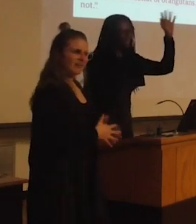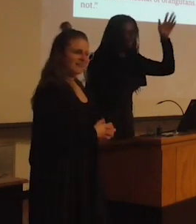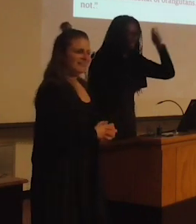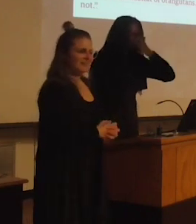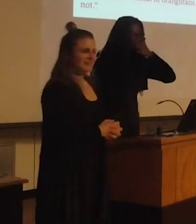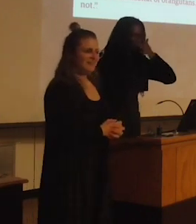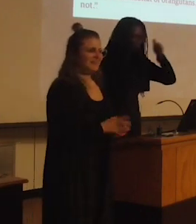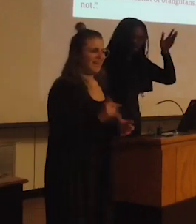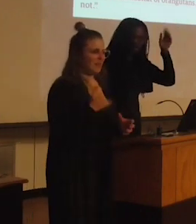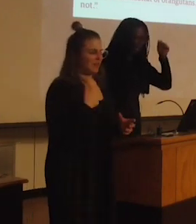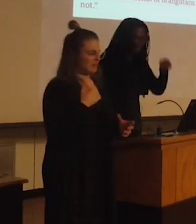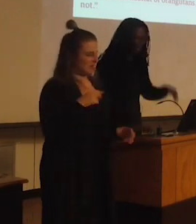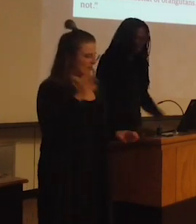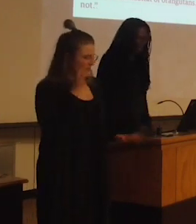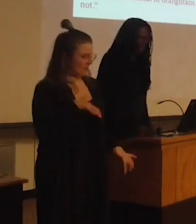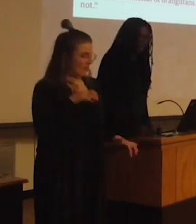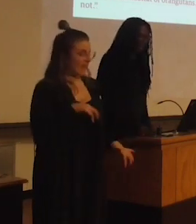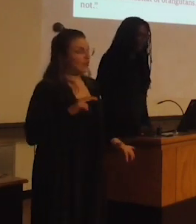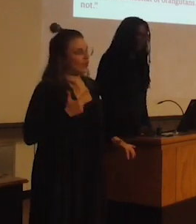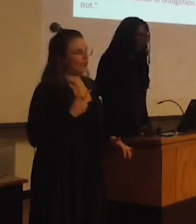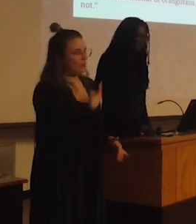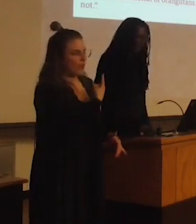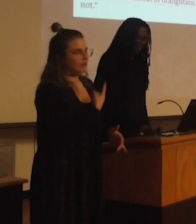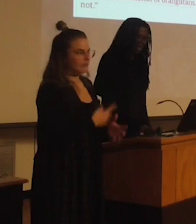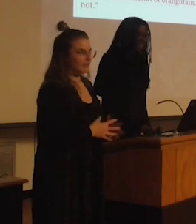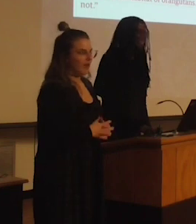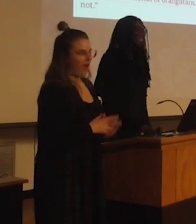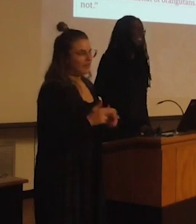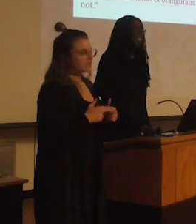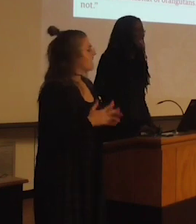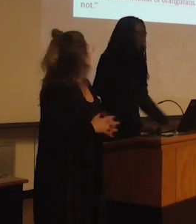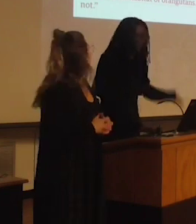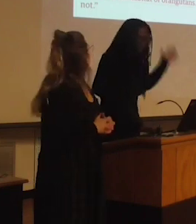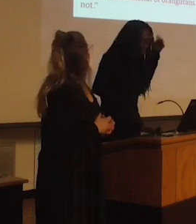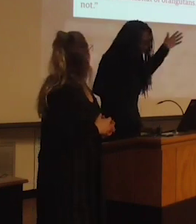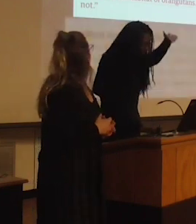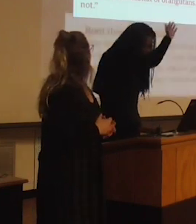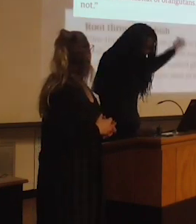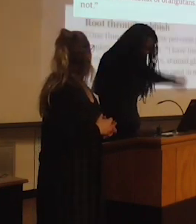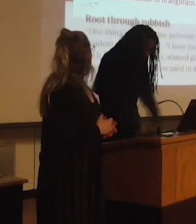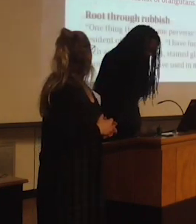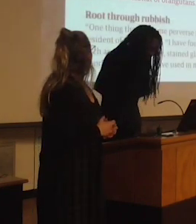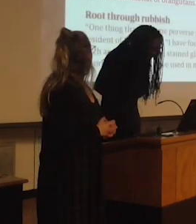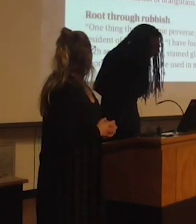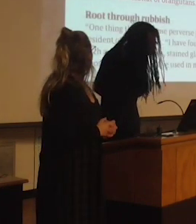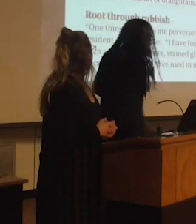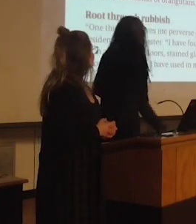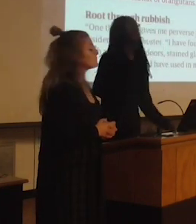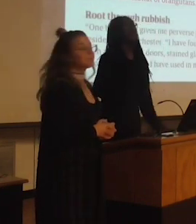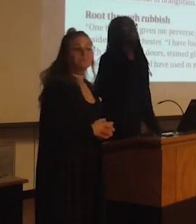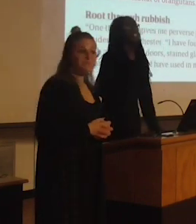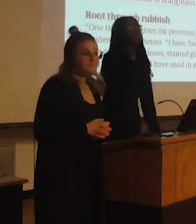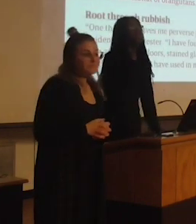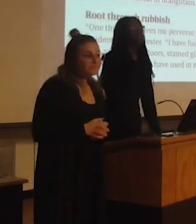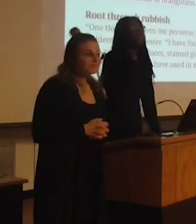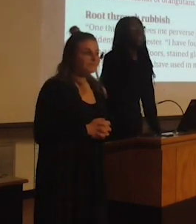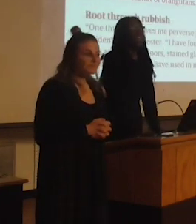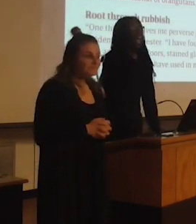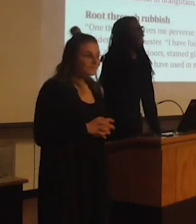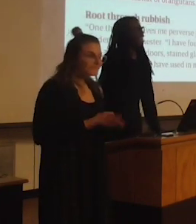this is the one that actually took me out. Like, the third one here on this slide. Let's see what we've won. Brute drew